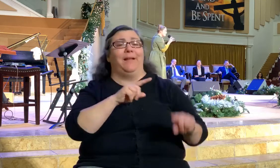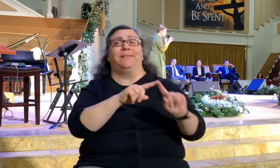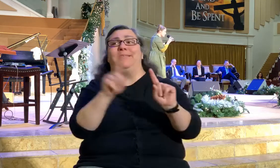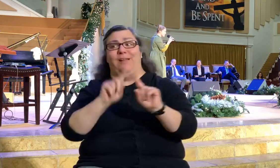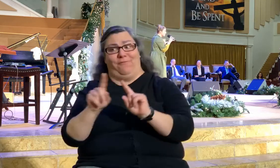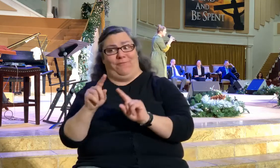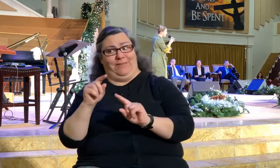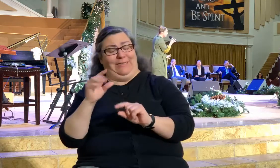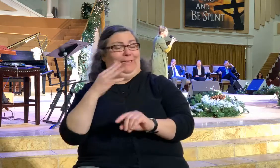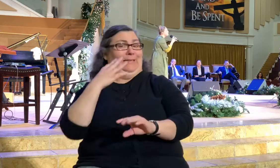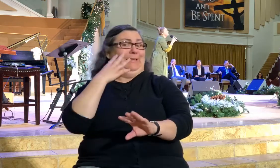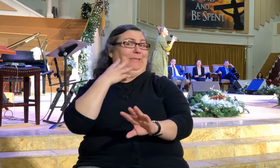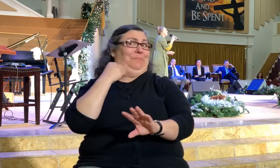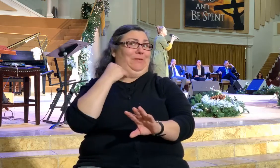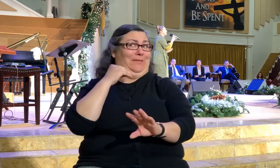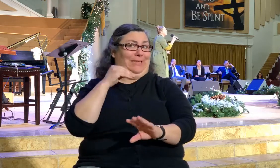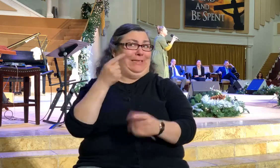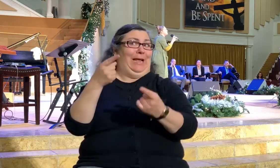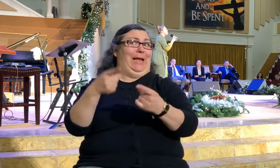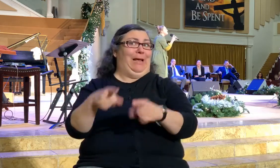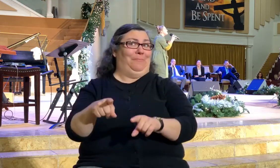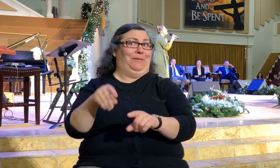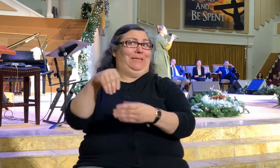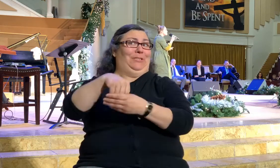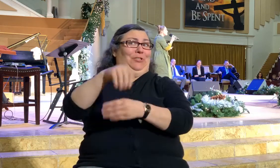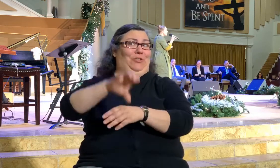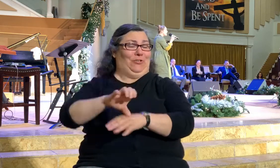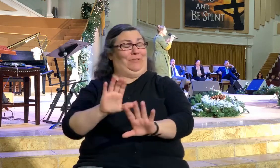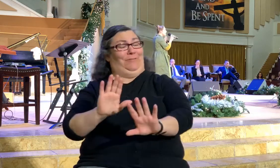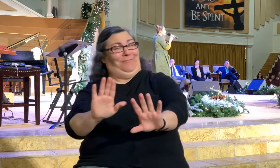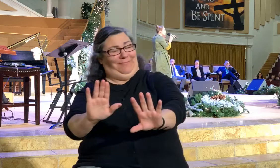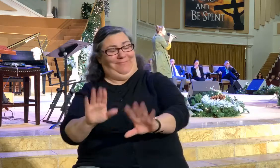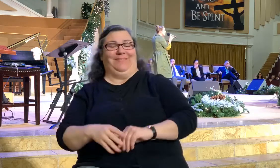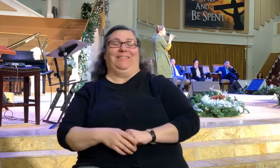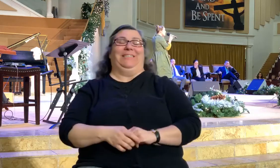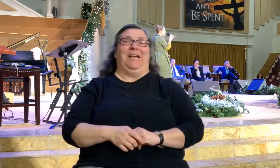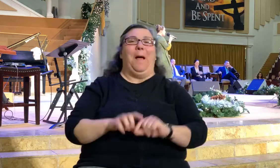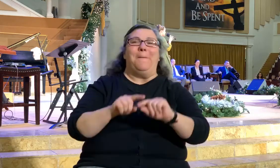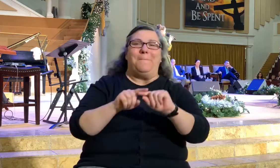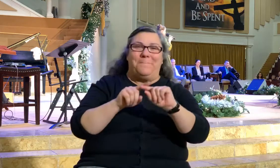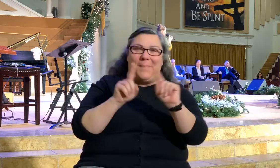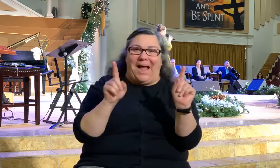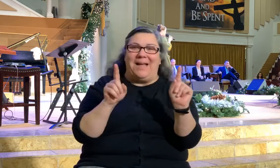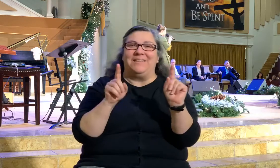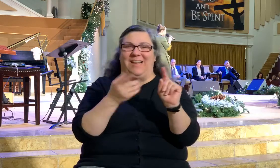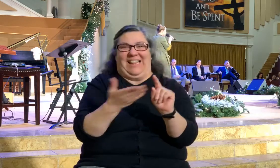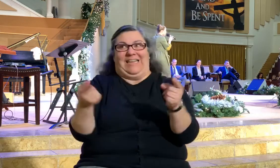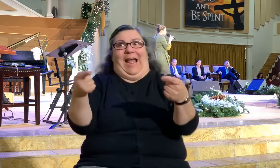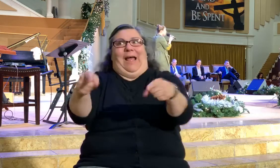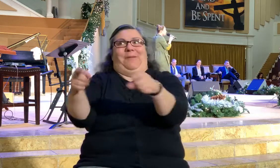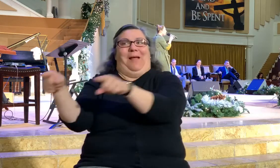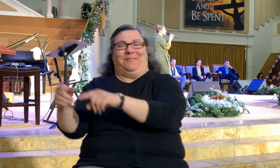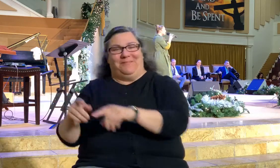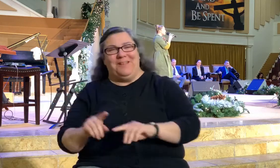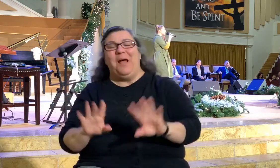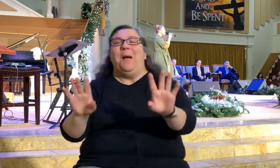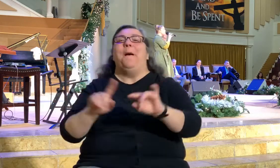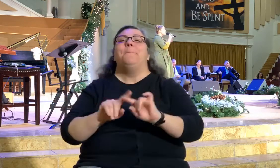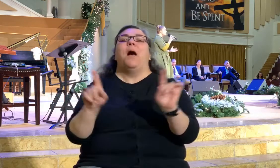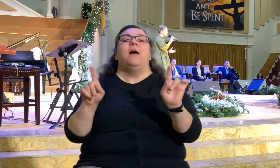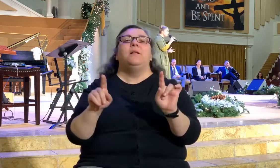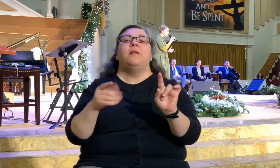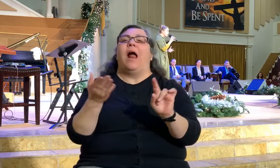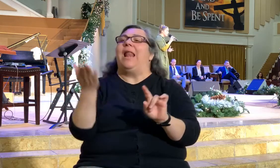before, we'll just leave that there. But When we just went a month ago, we walked into